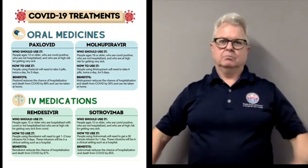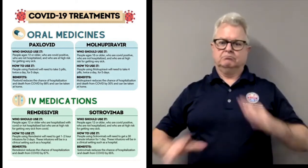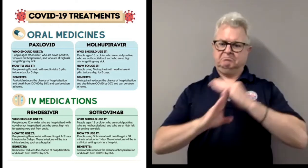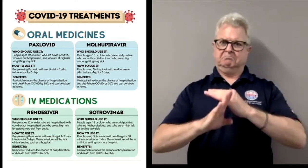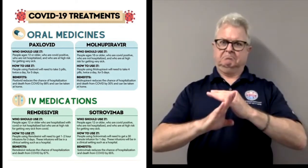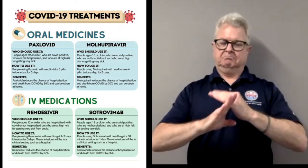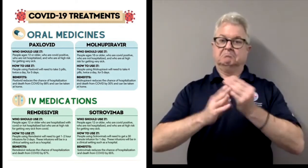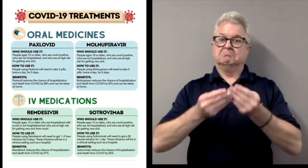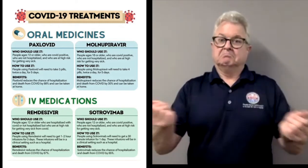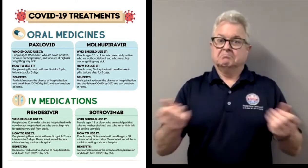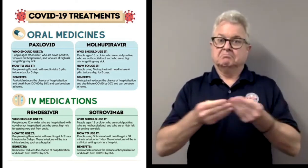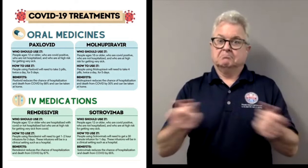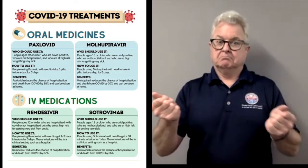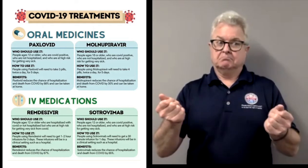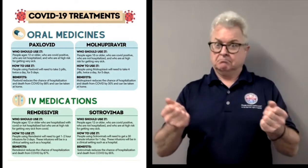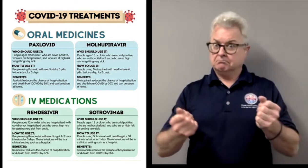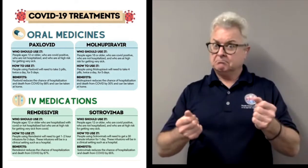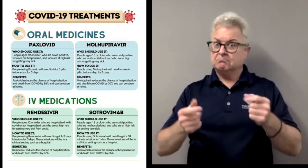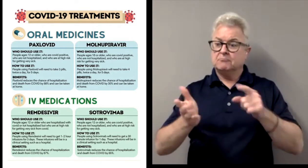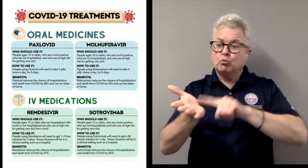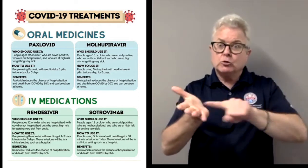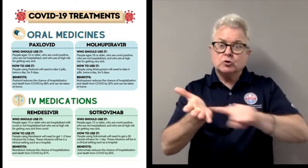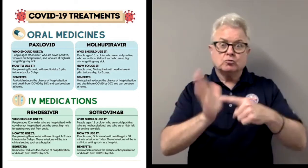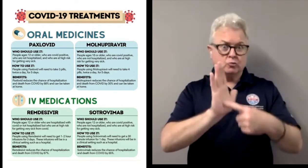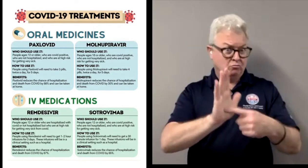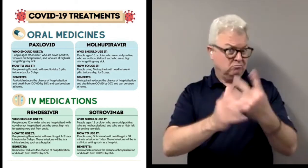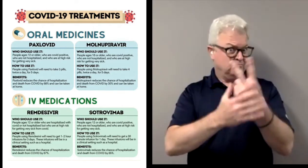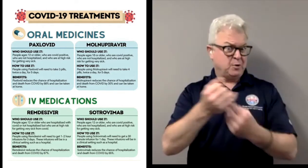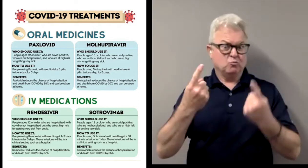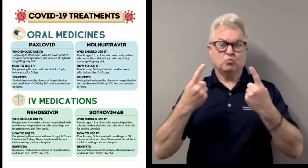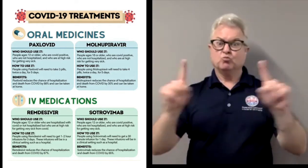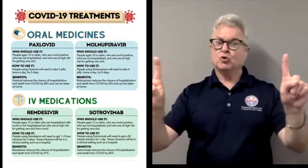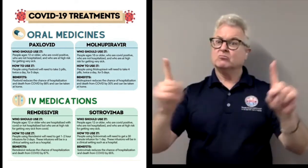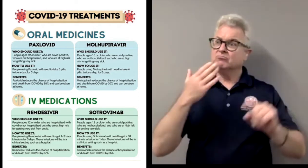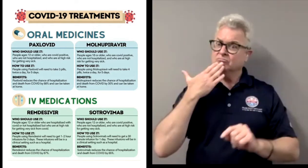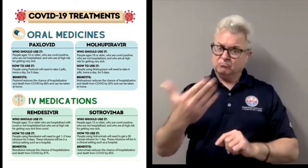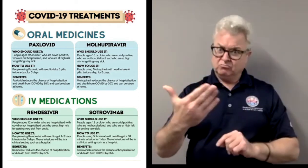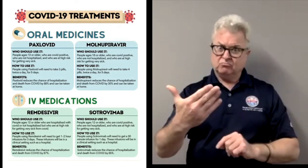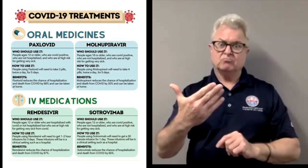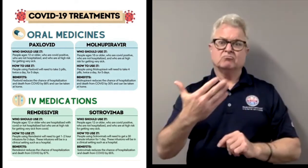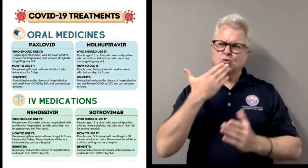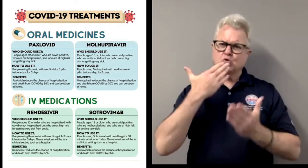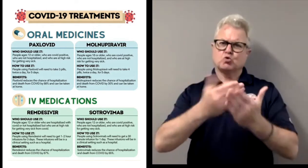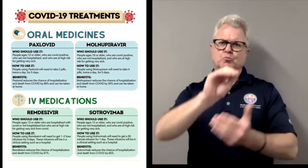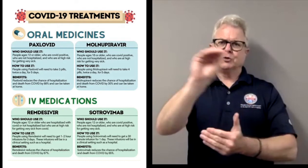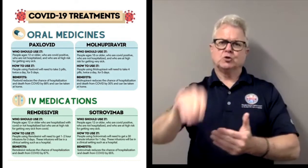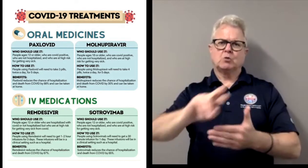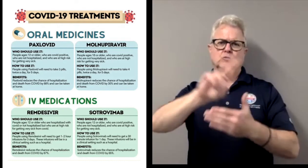Okay, to prevent yourself from deteriorating and getting further sick. Research has shown that both of these medications, whether they're oral or the